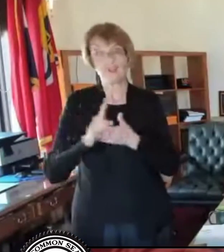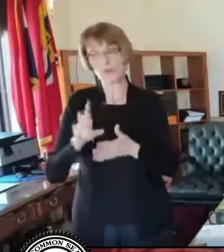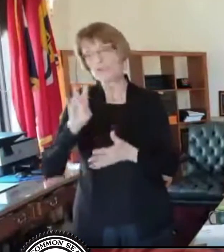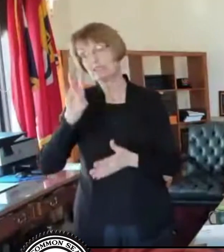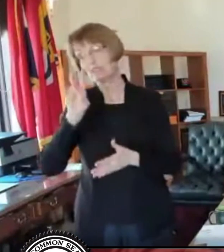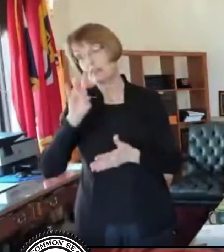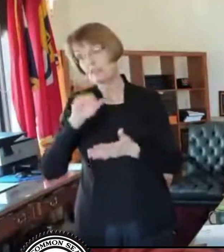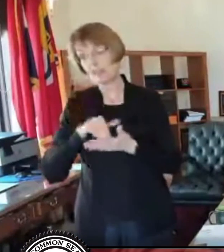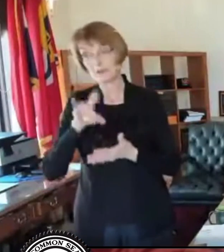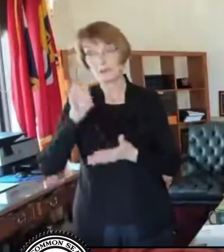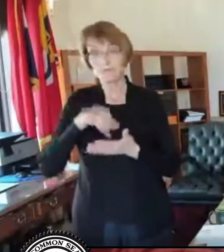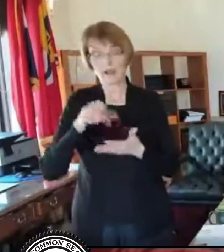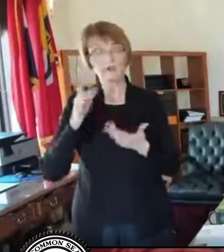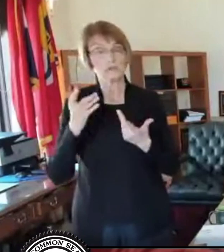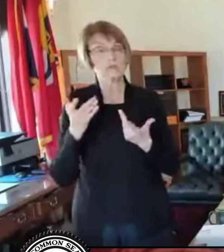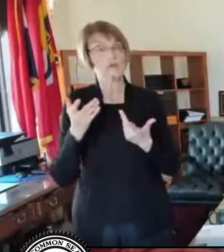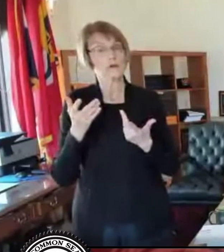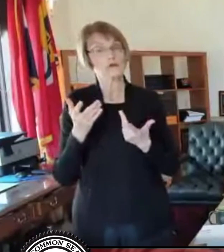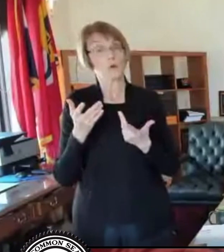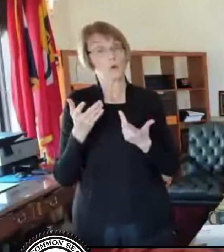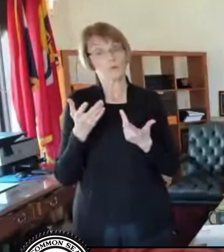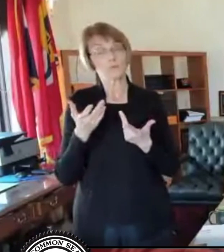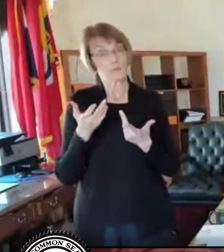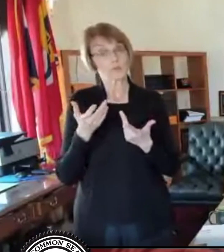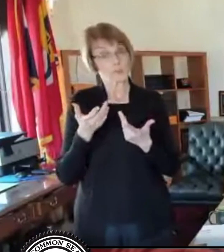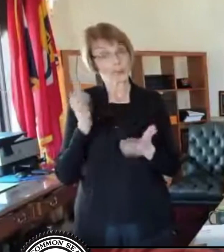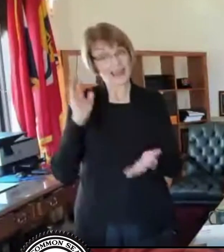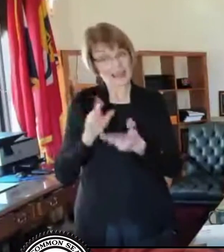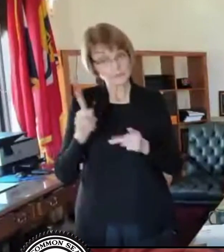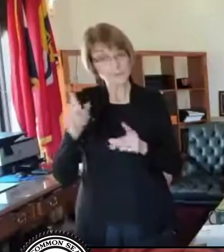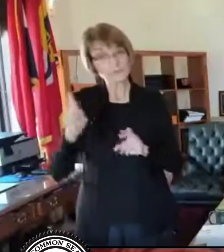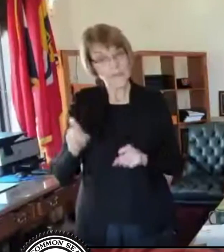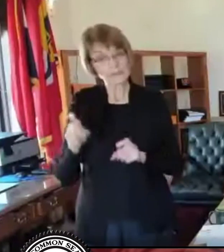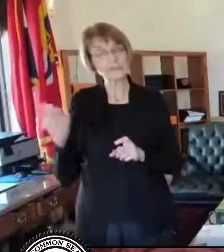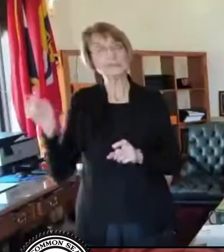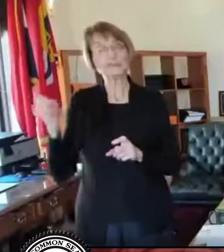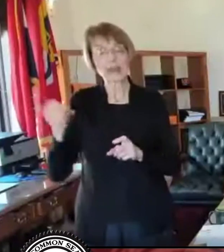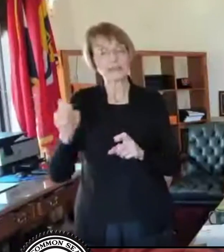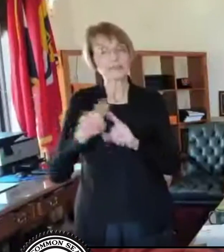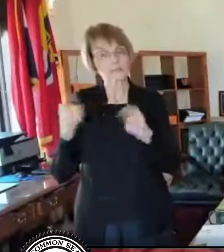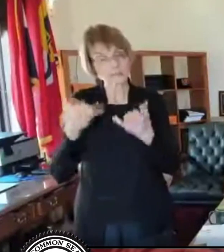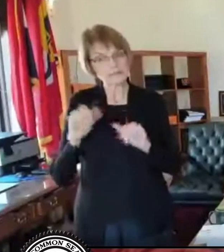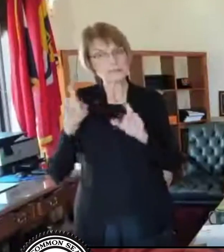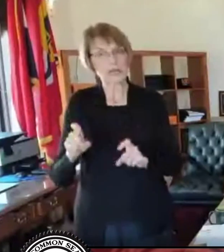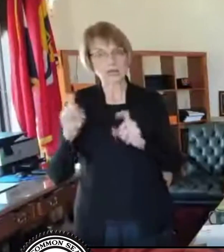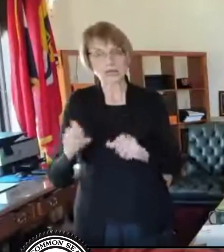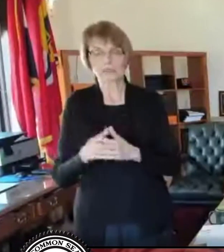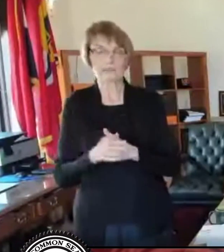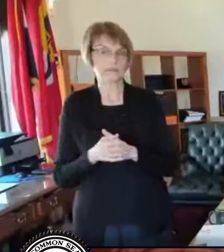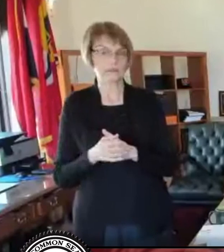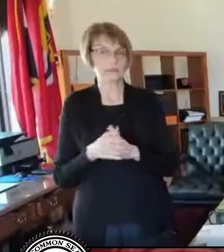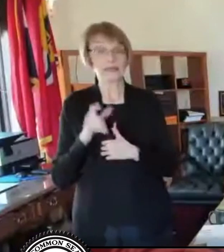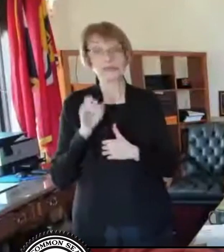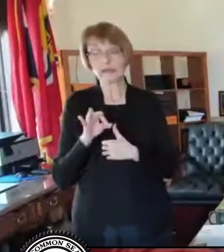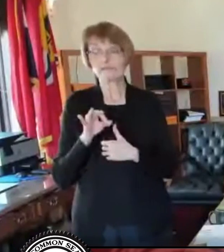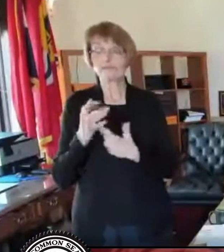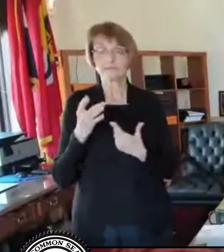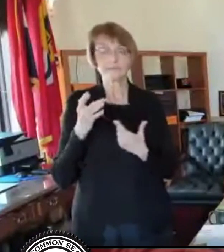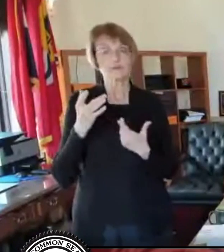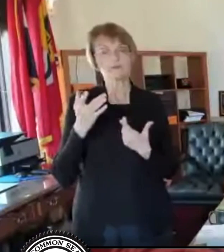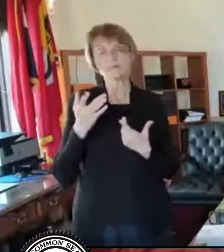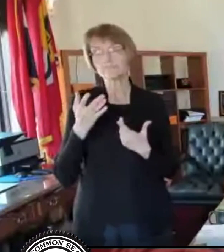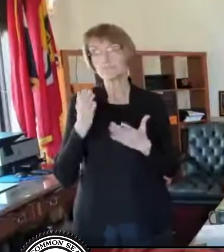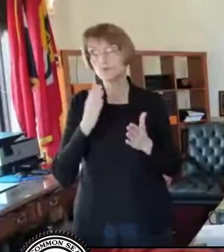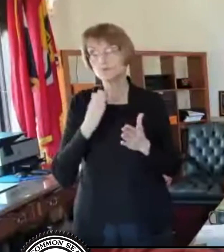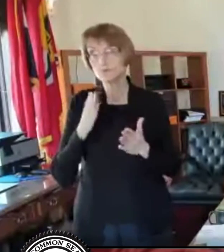being tested. Plenty of people are still being tested. Anyone who has to go in the hospital for any sort of procedure has to be tested. And